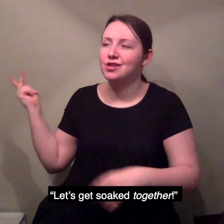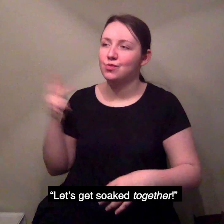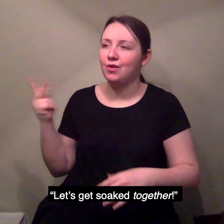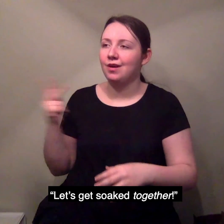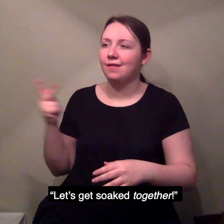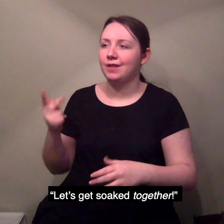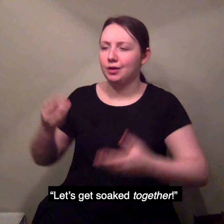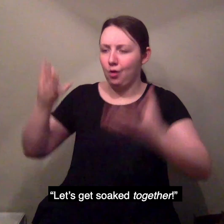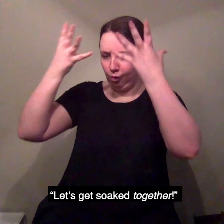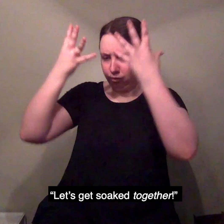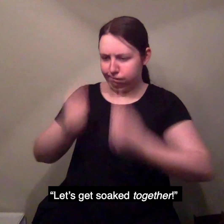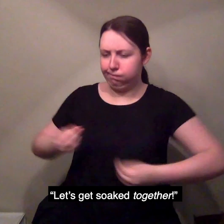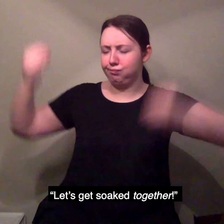Let's get soaked together.